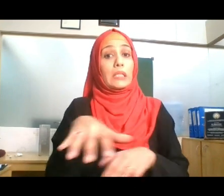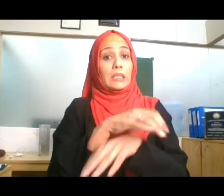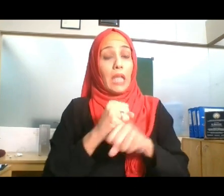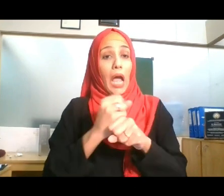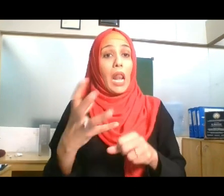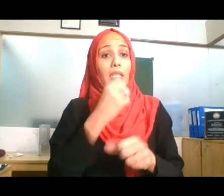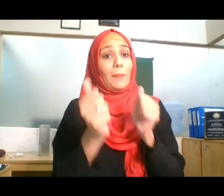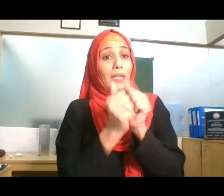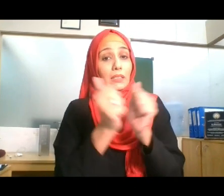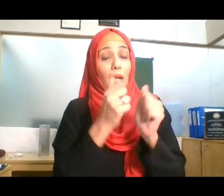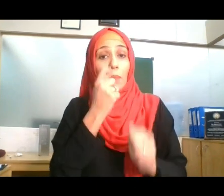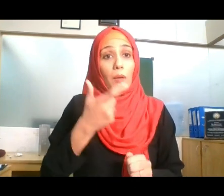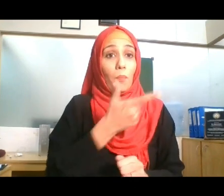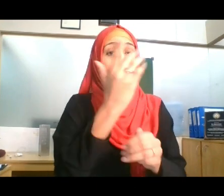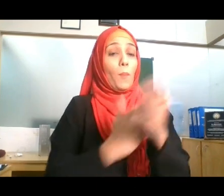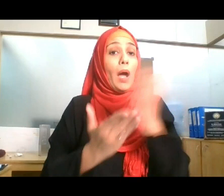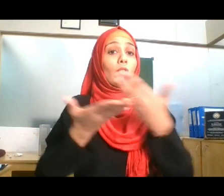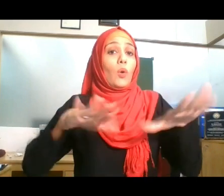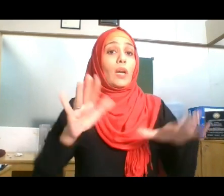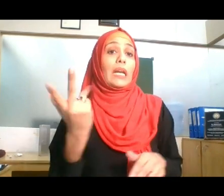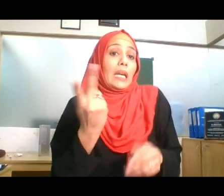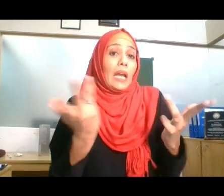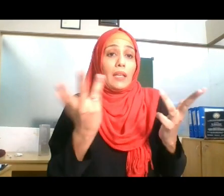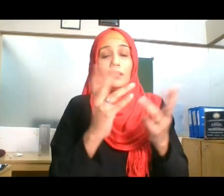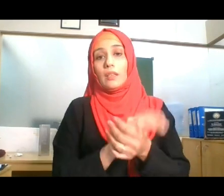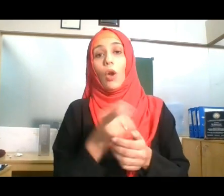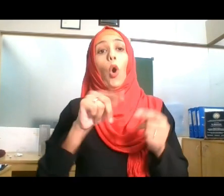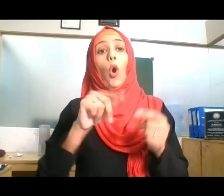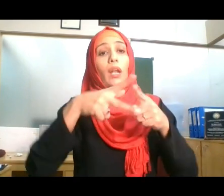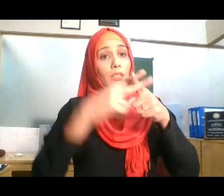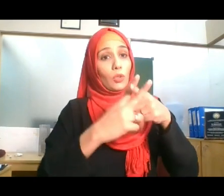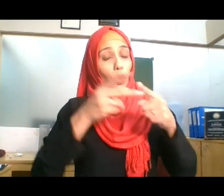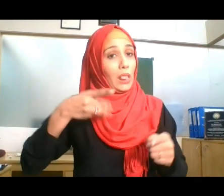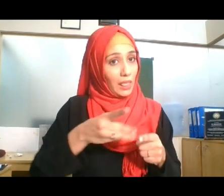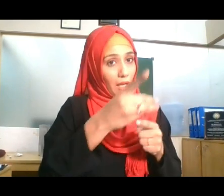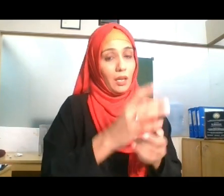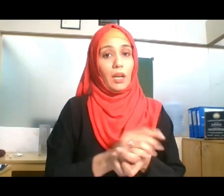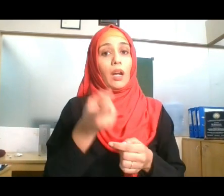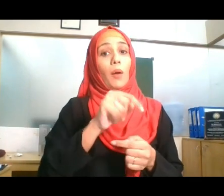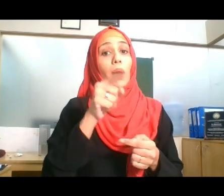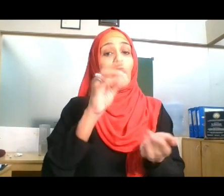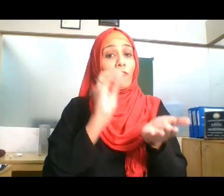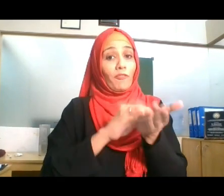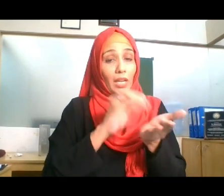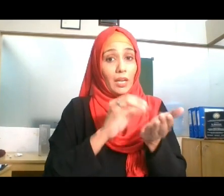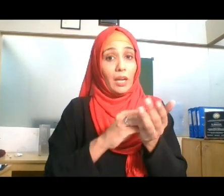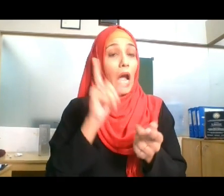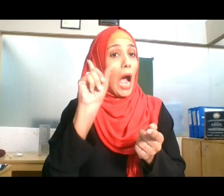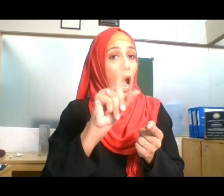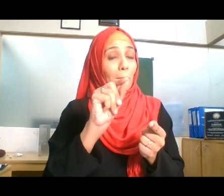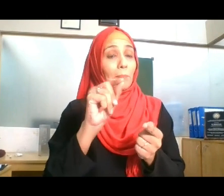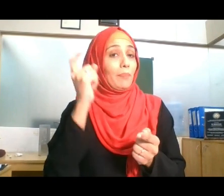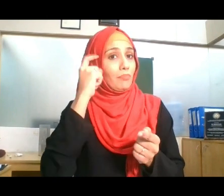including people with disabilities, and also about our tools and initiatives that are enabling people to experience